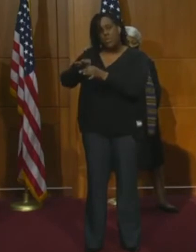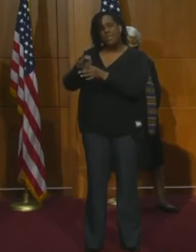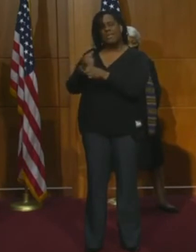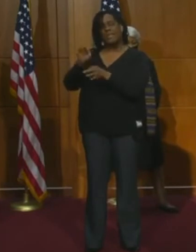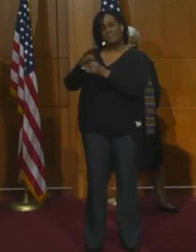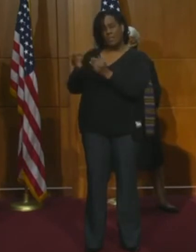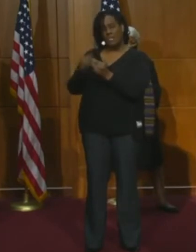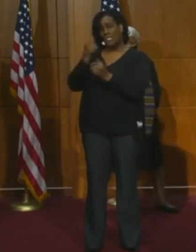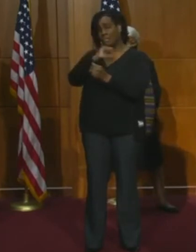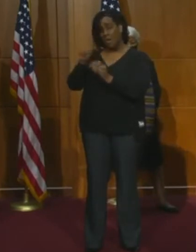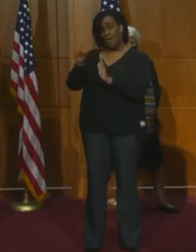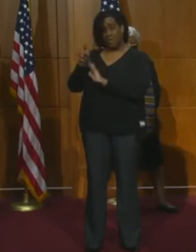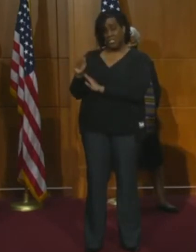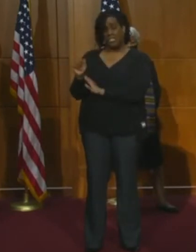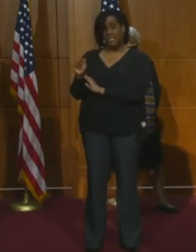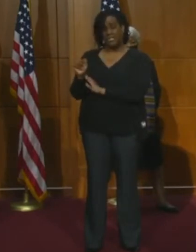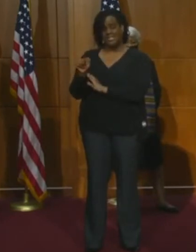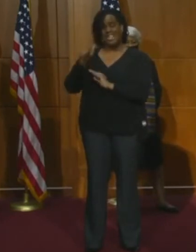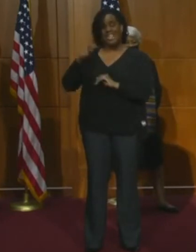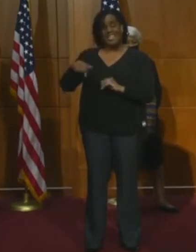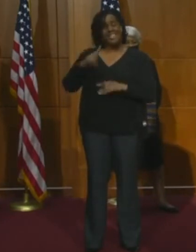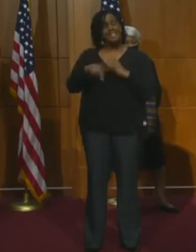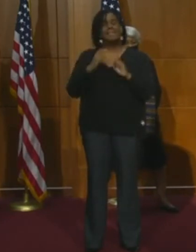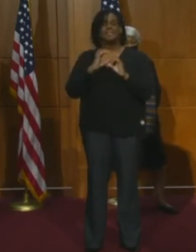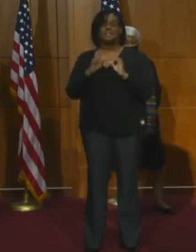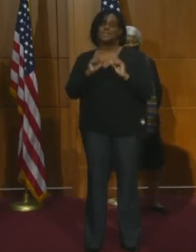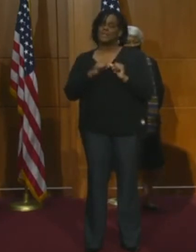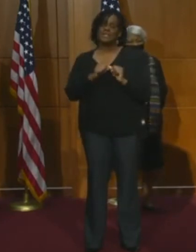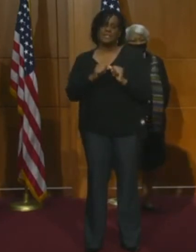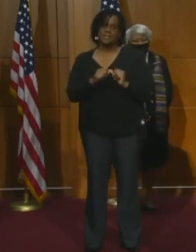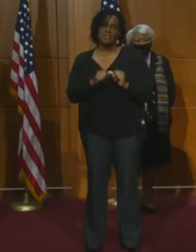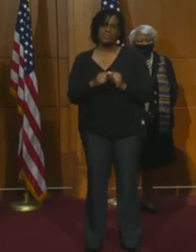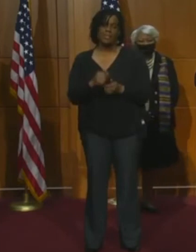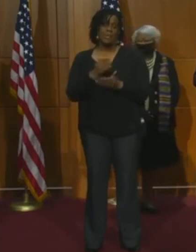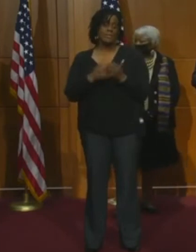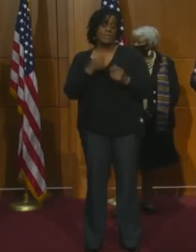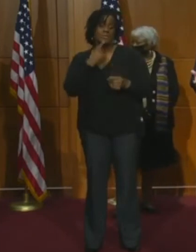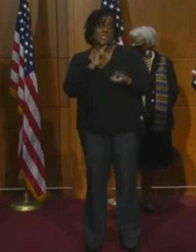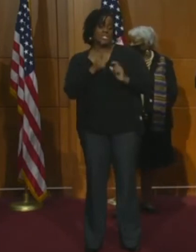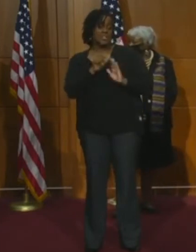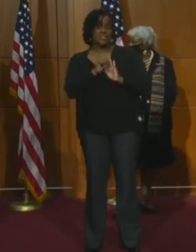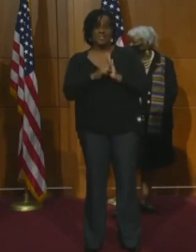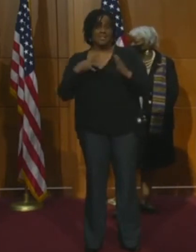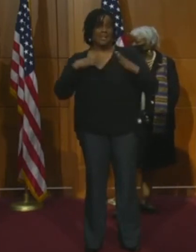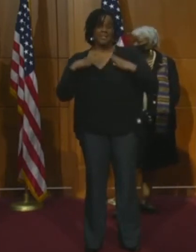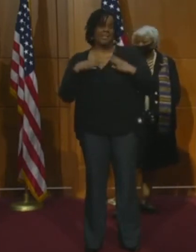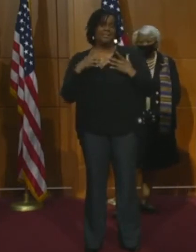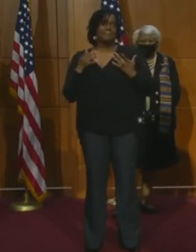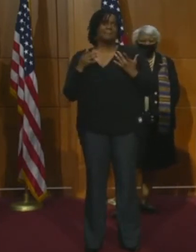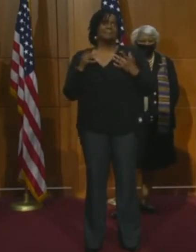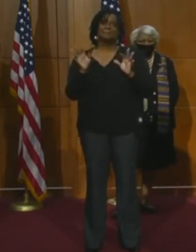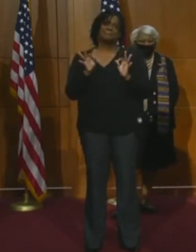These conversations must keep going. Some might say changing a state holiday is merely